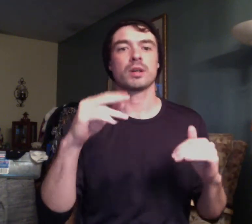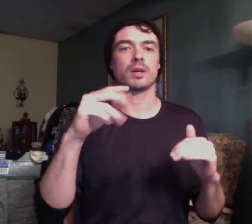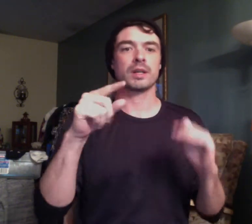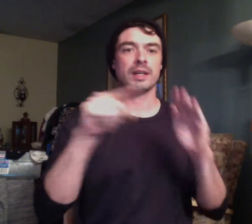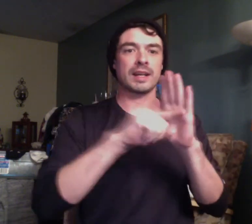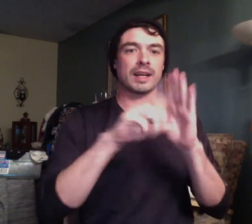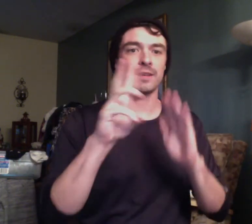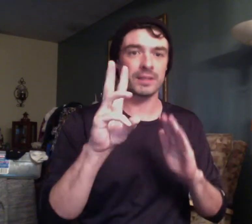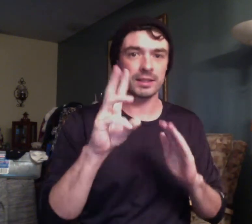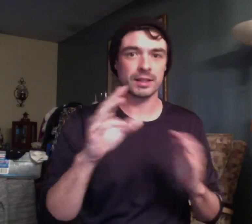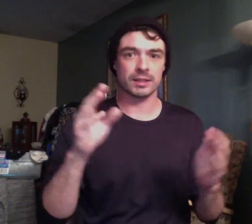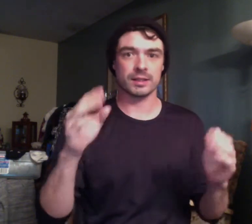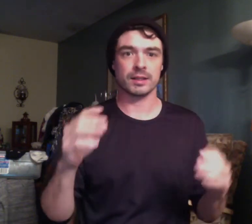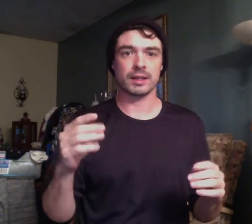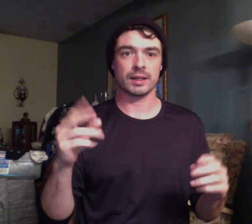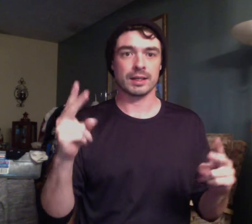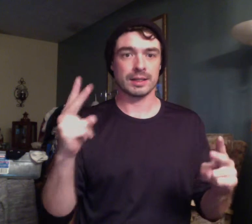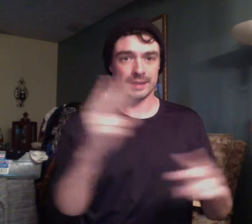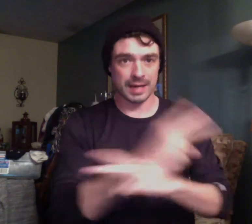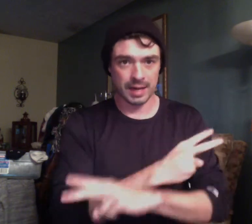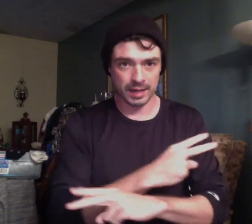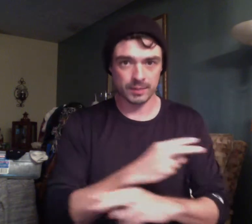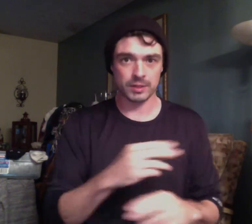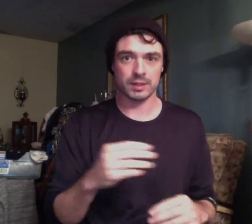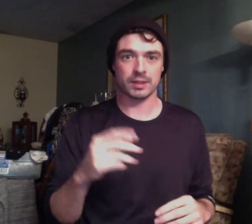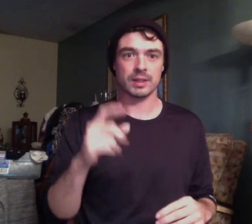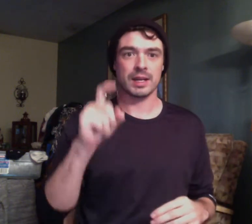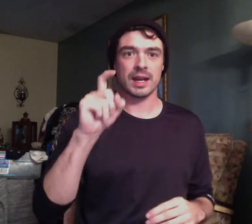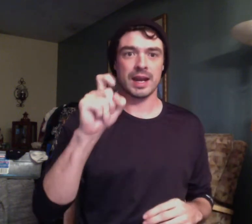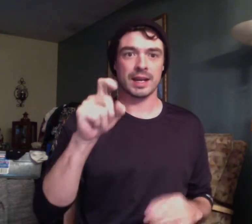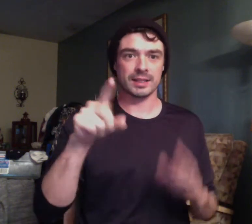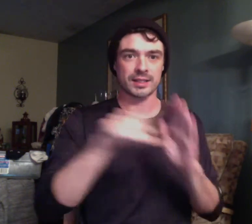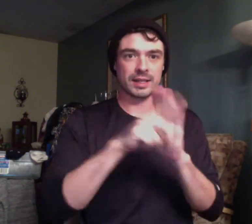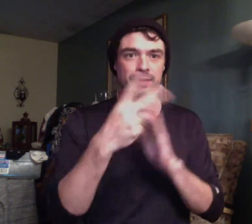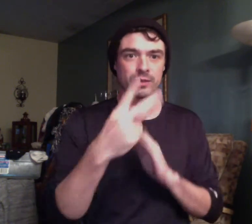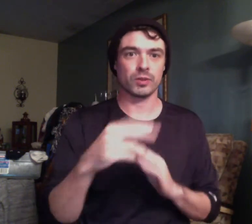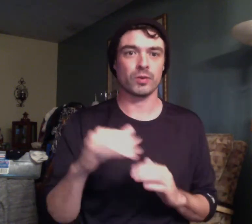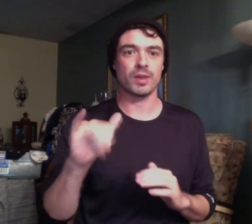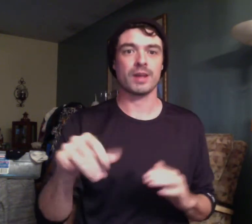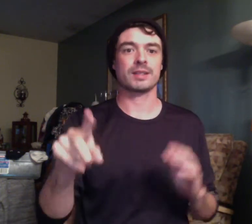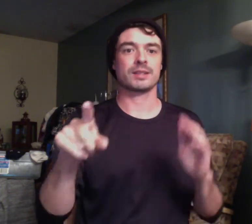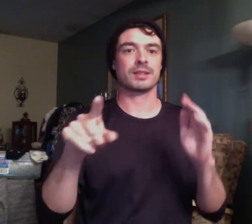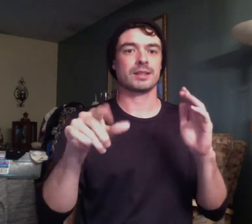right? Times x is negative 2, that's negative 2 minus 5.